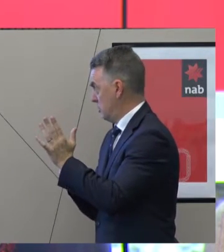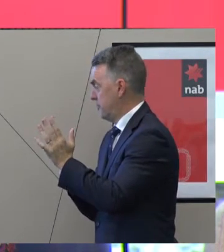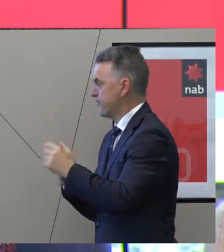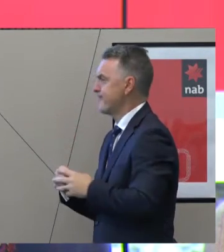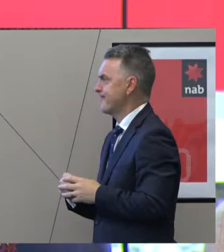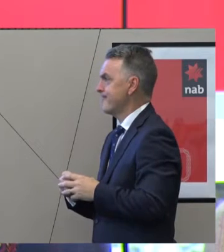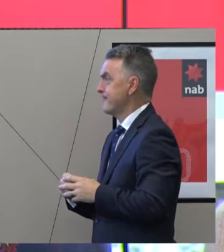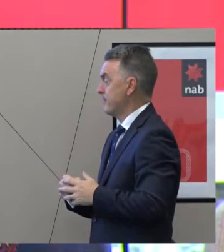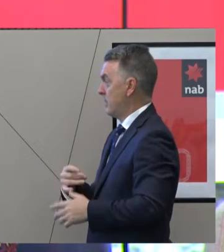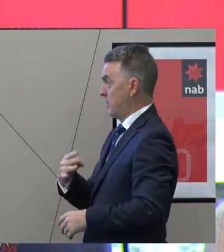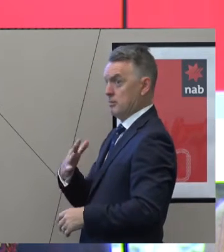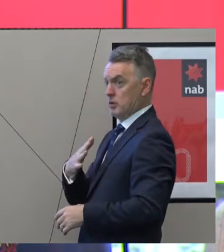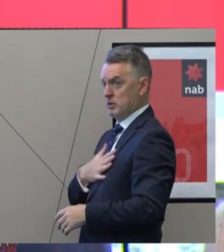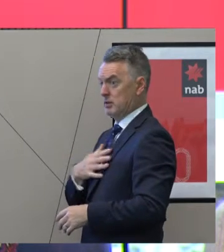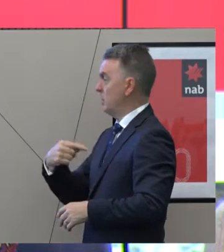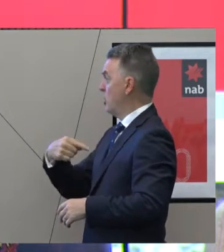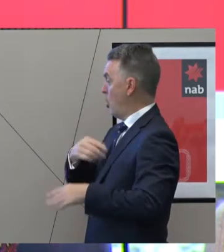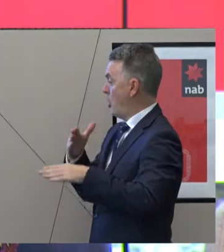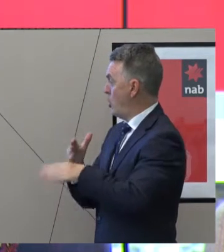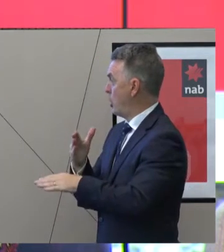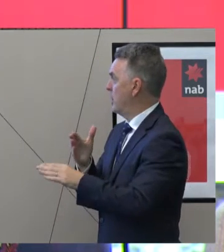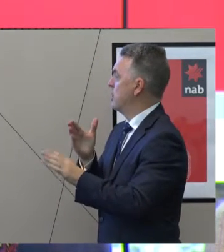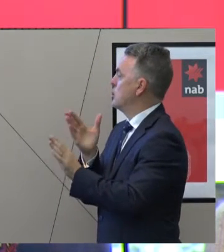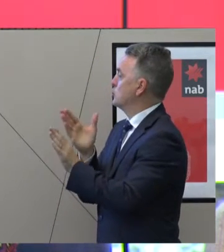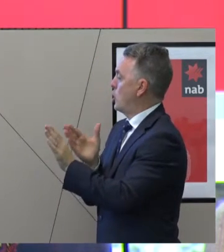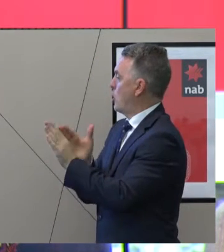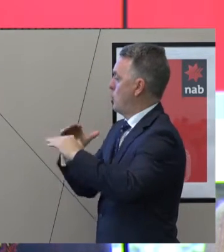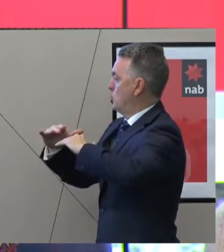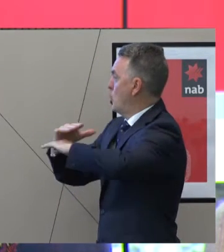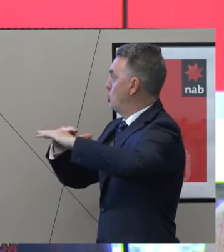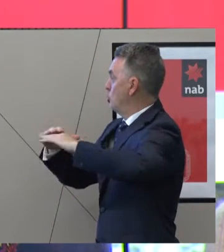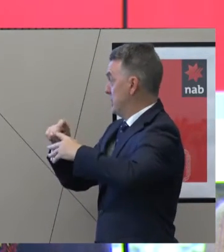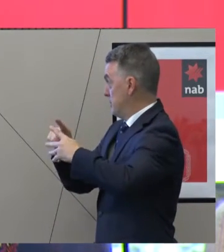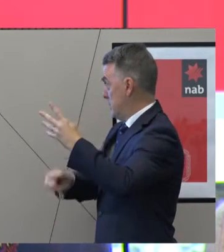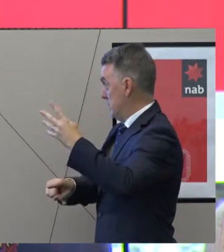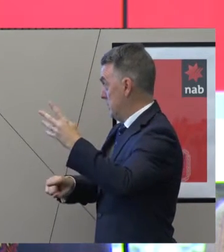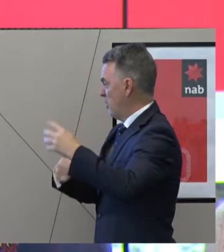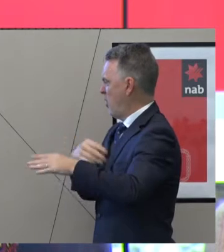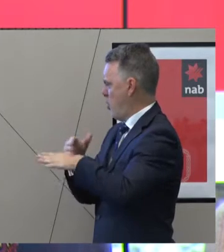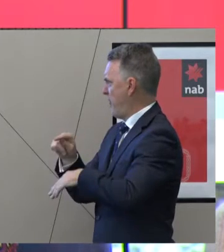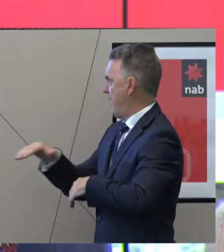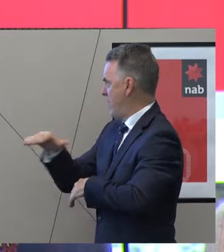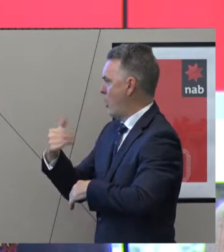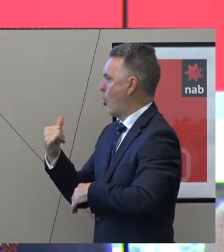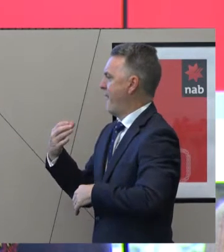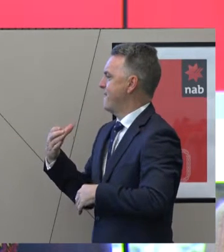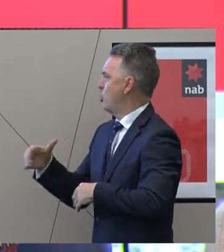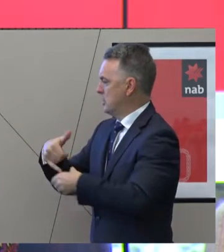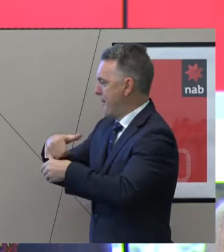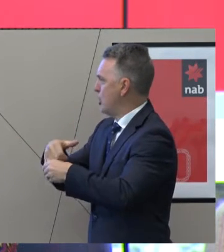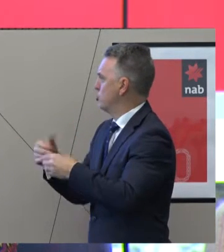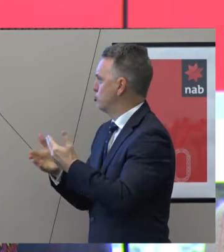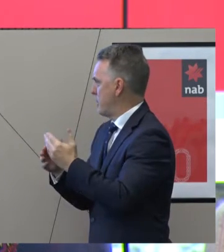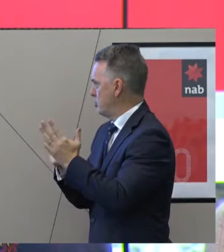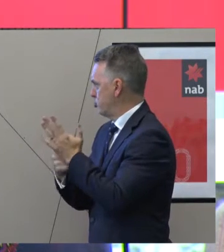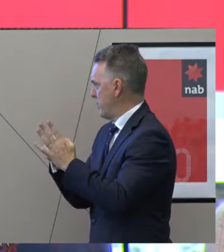And particularly in the case of people with psychosocial disability, I guess, and forced medical treatment.